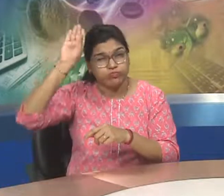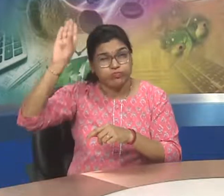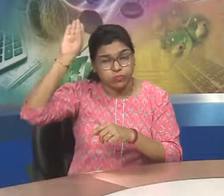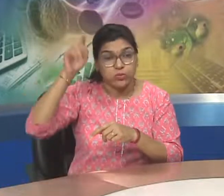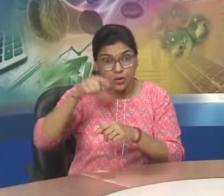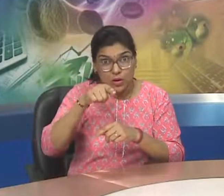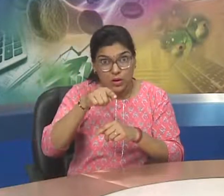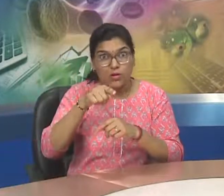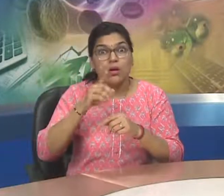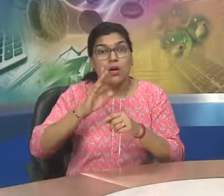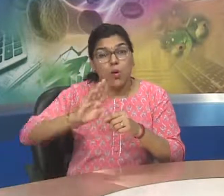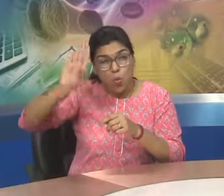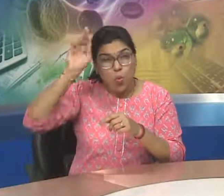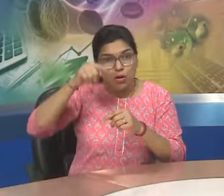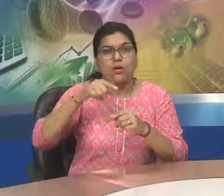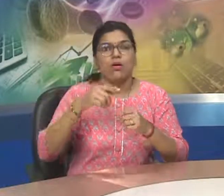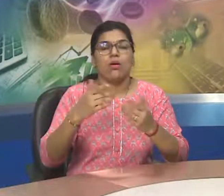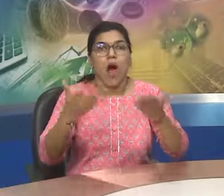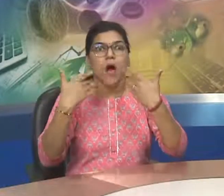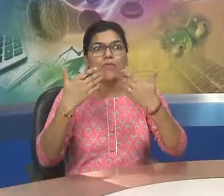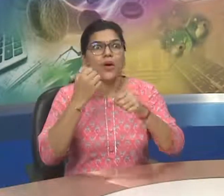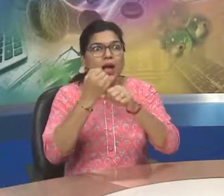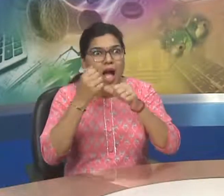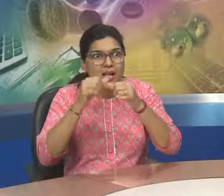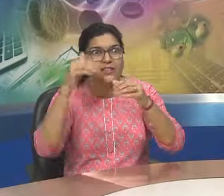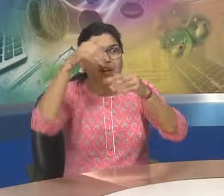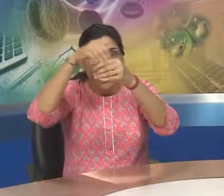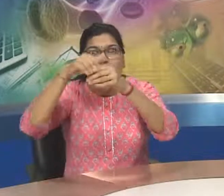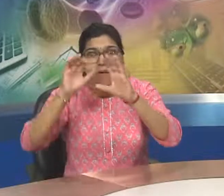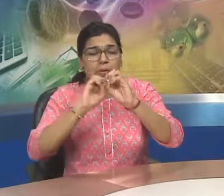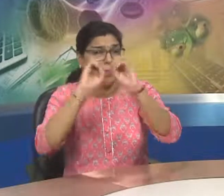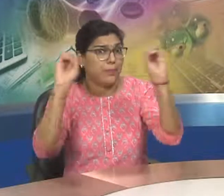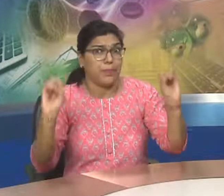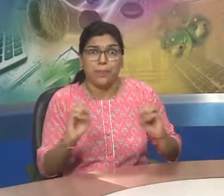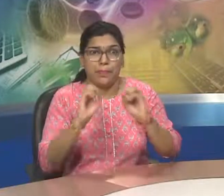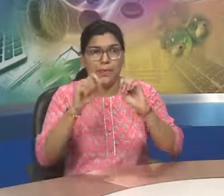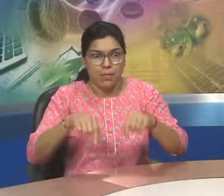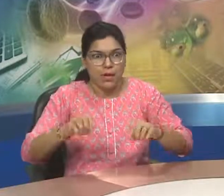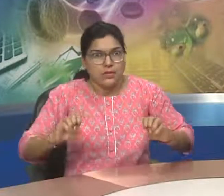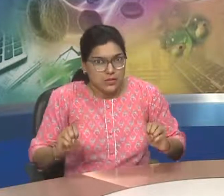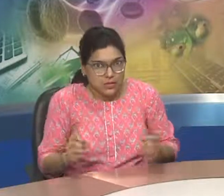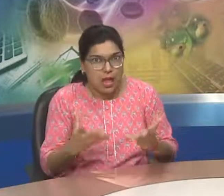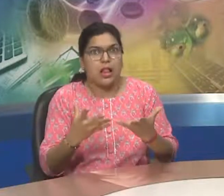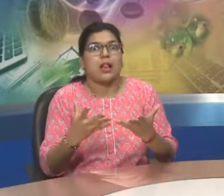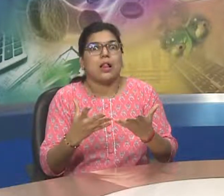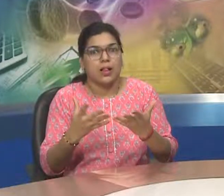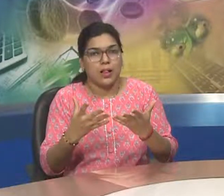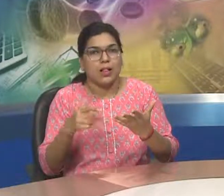oxygen, but mainly from living organisms such as denitrifying bacteria.